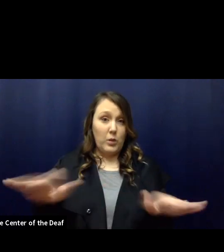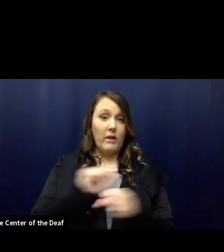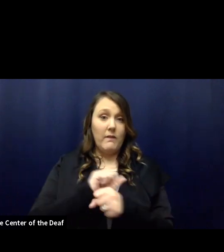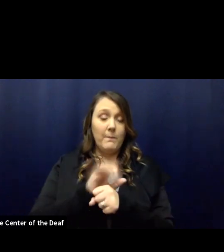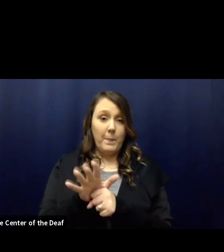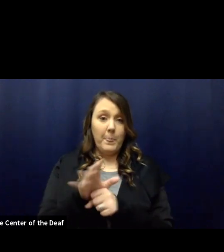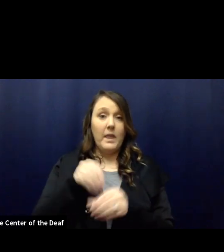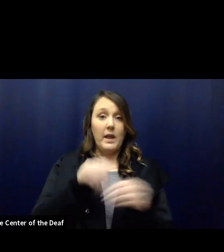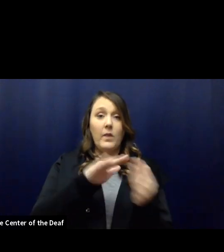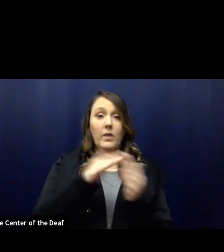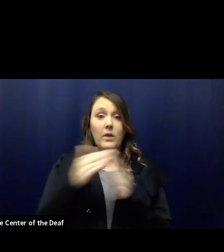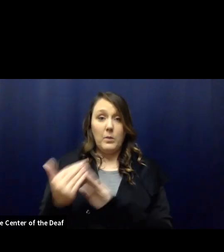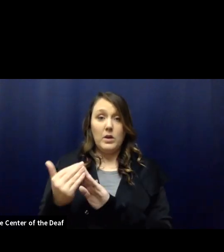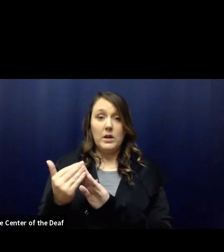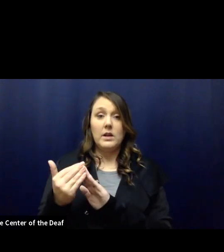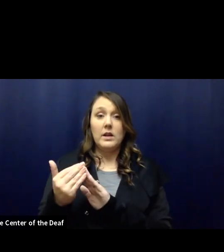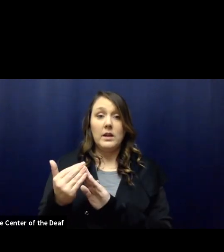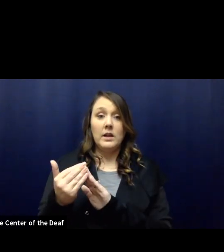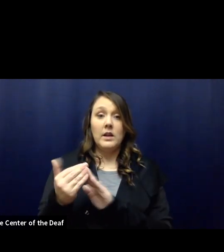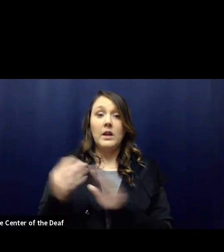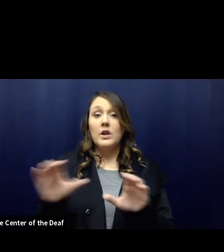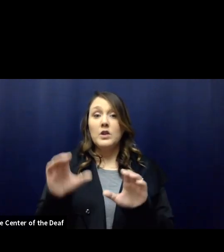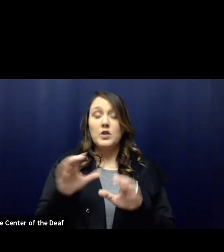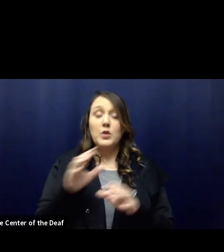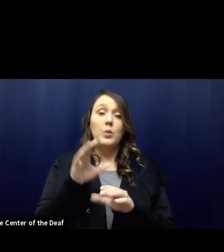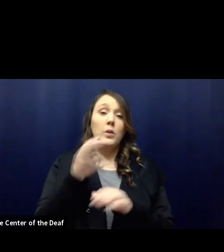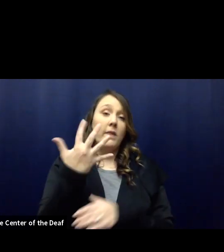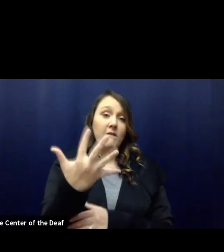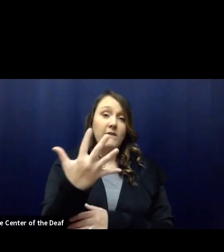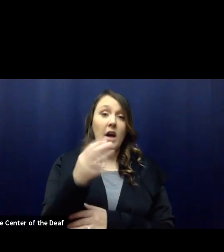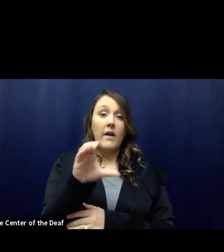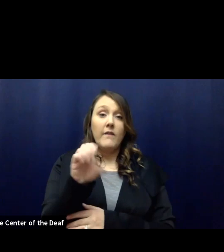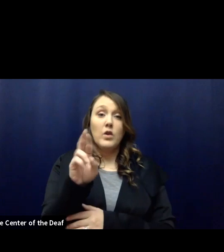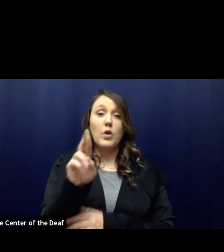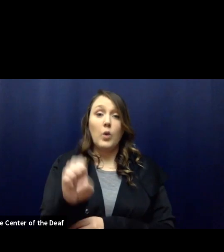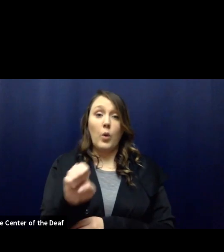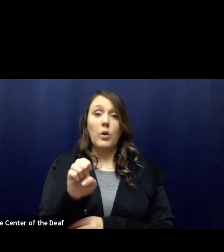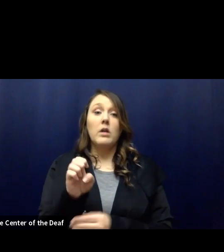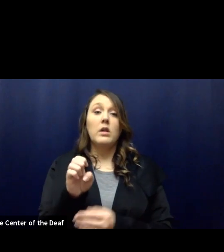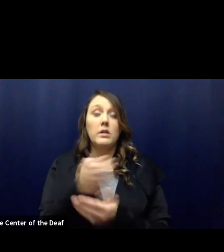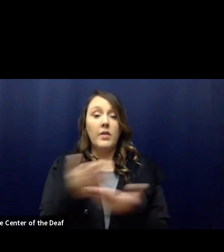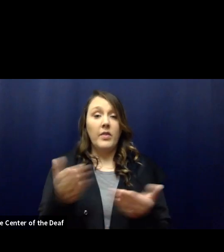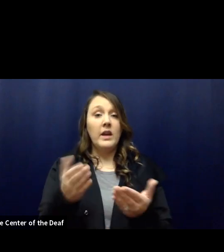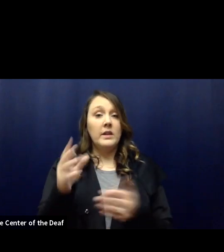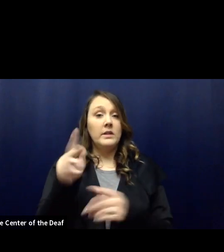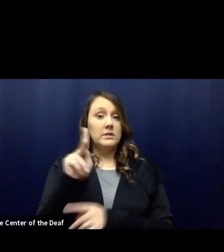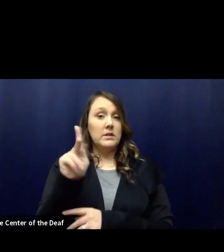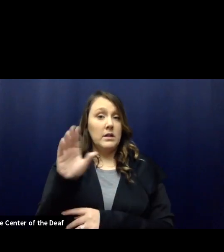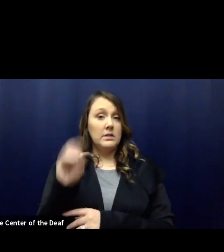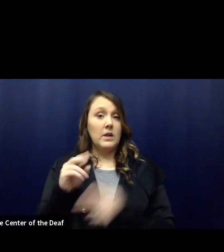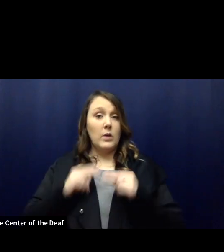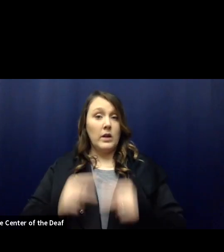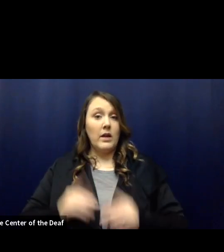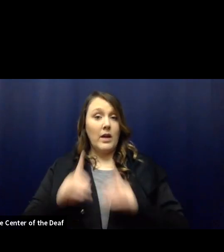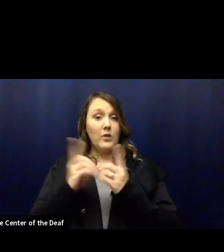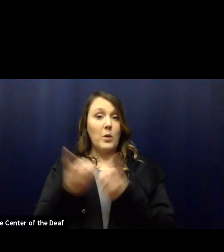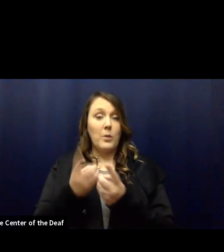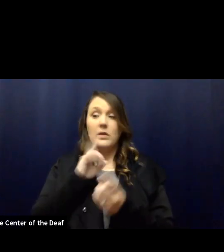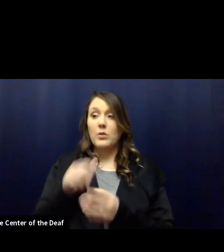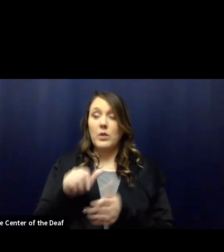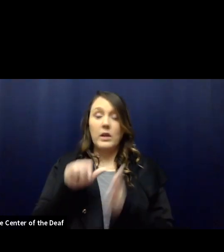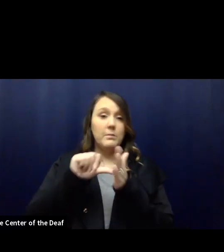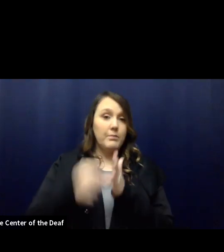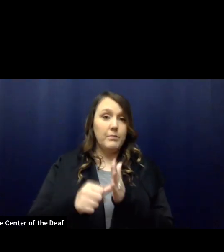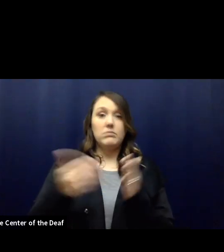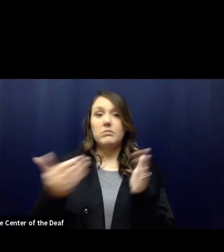in our community by doing really the 5 core things that the Knox County Health Department has outlined and reiterated from week to week